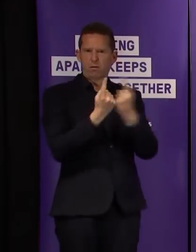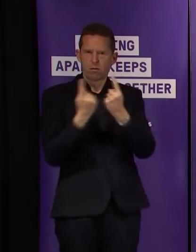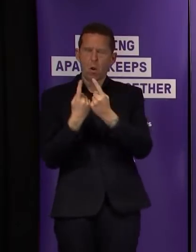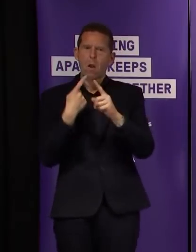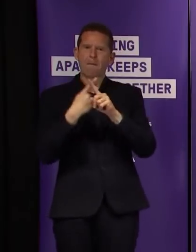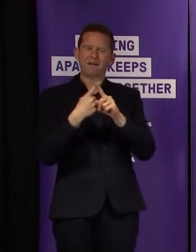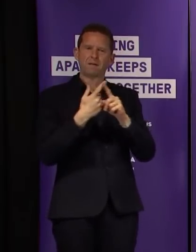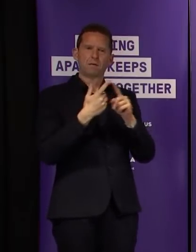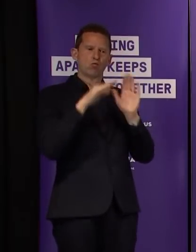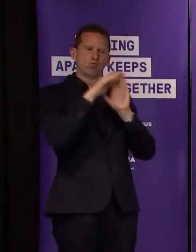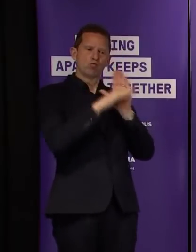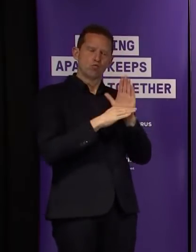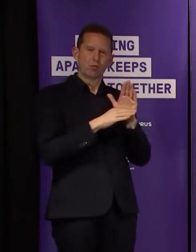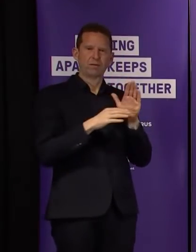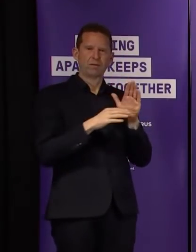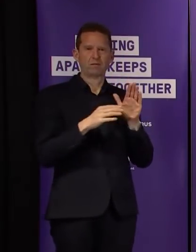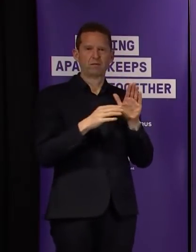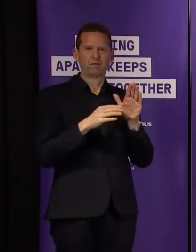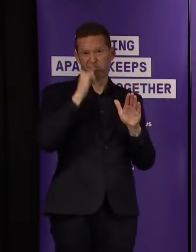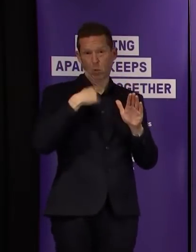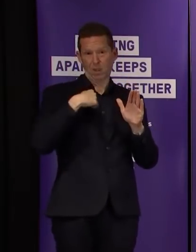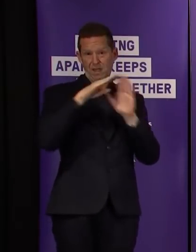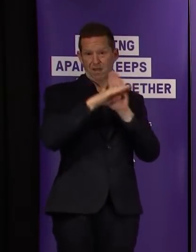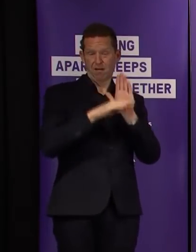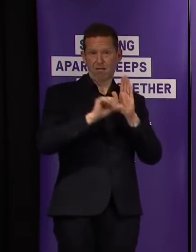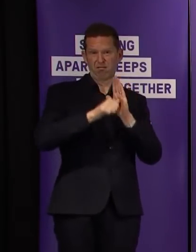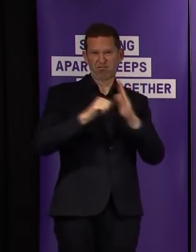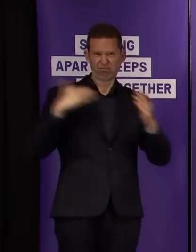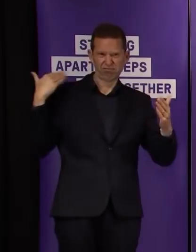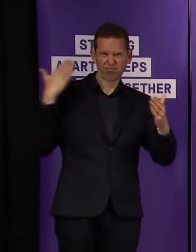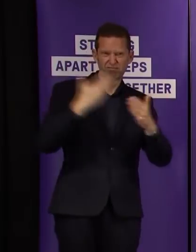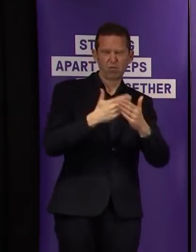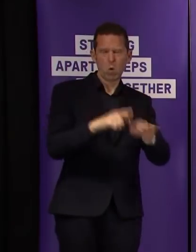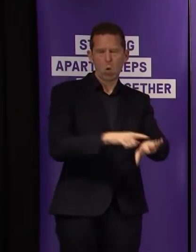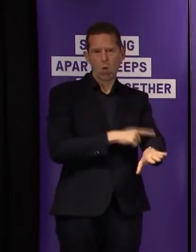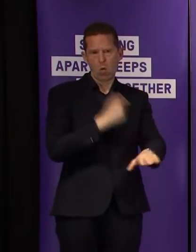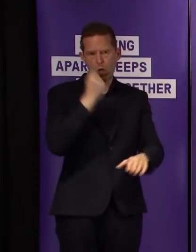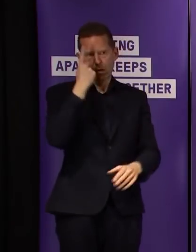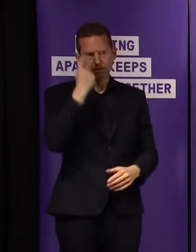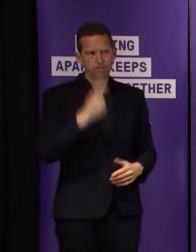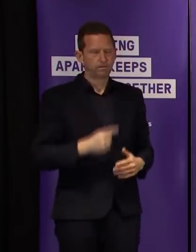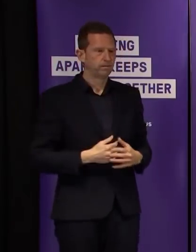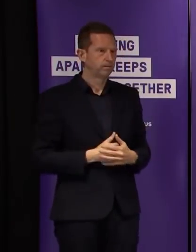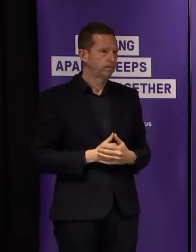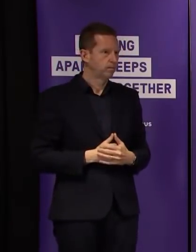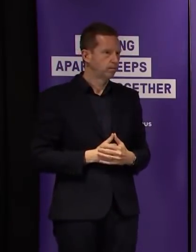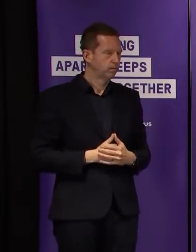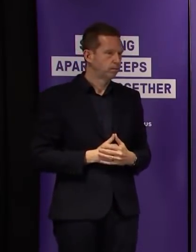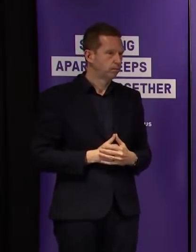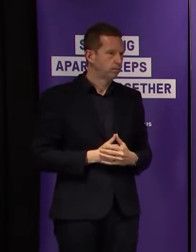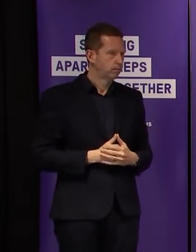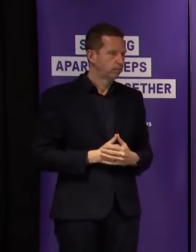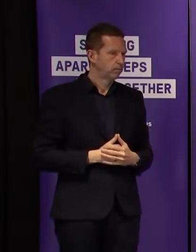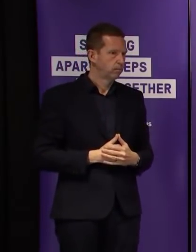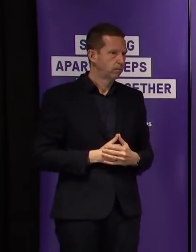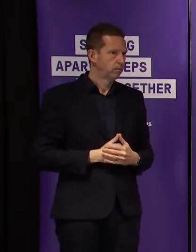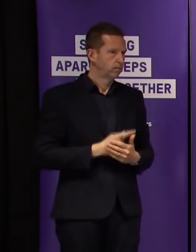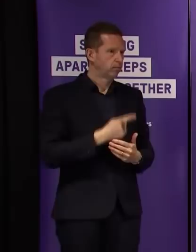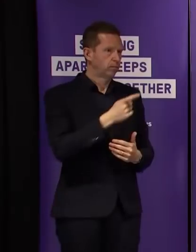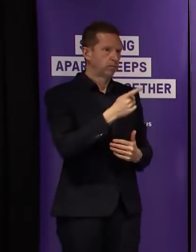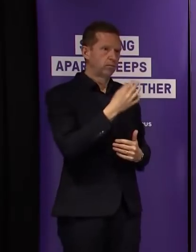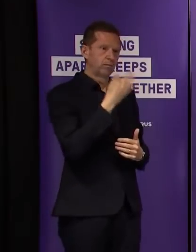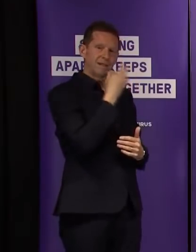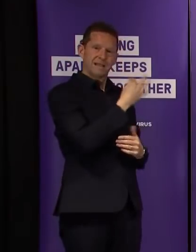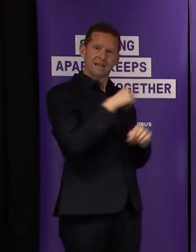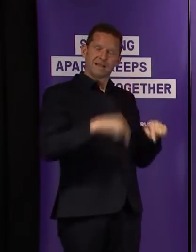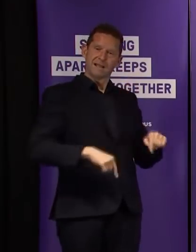because of the fact we've been in this pandemic for as long as we have. Premier, are you certain that Victoria's contact tracing capacity